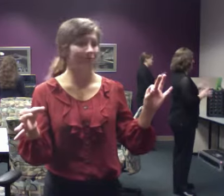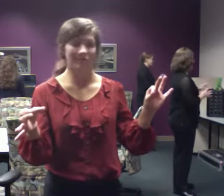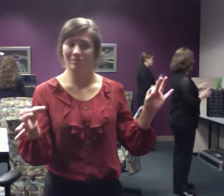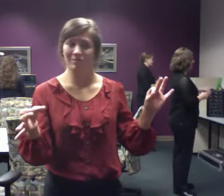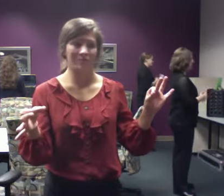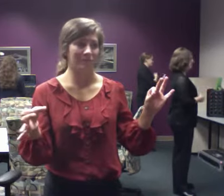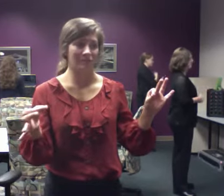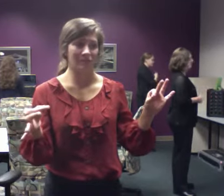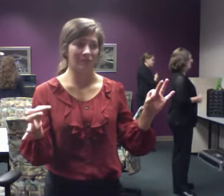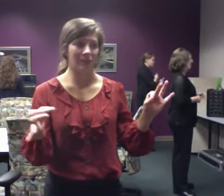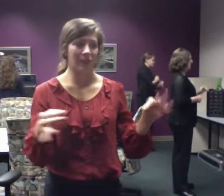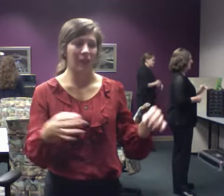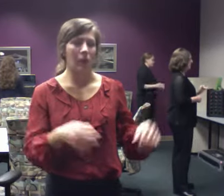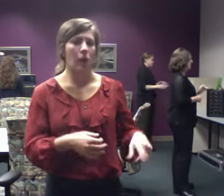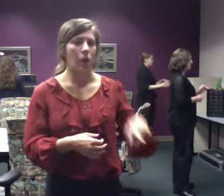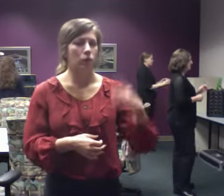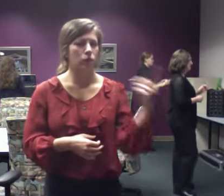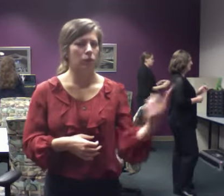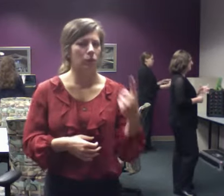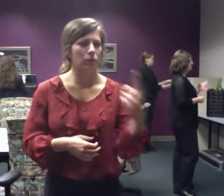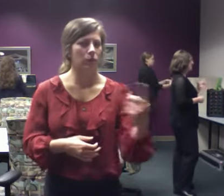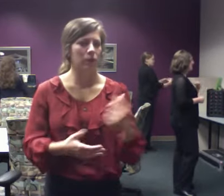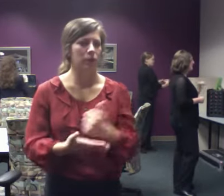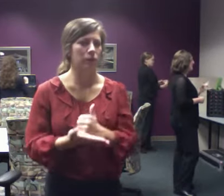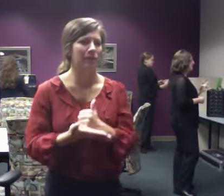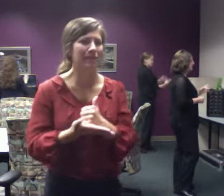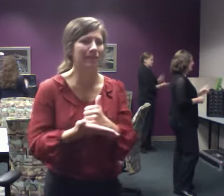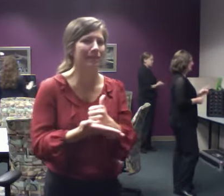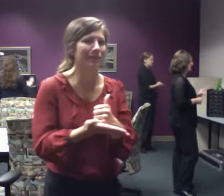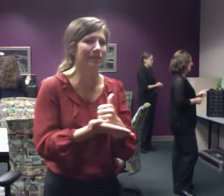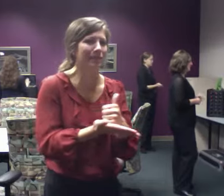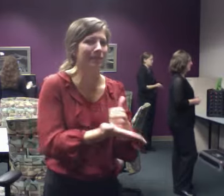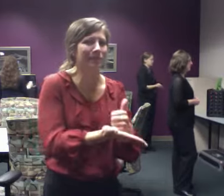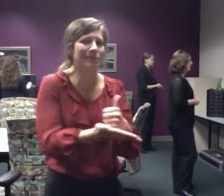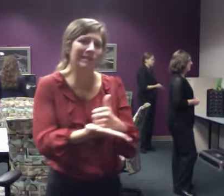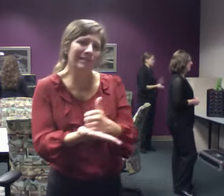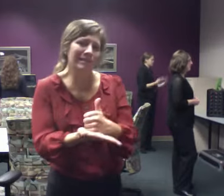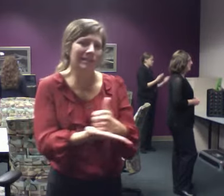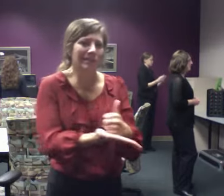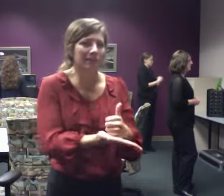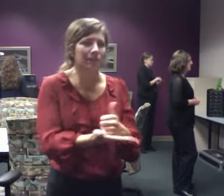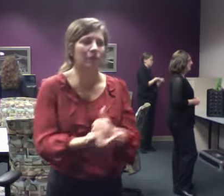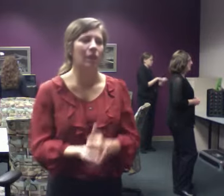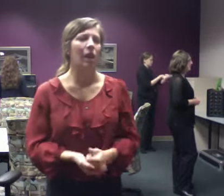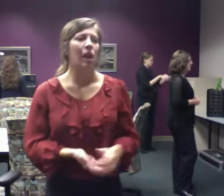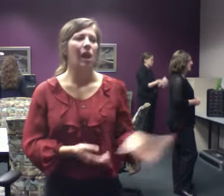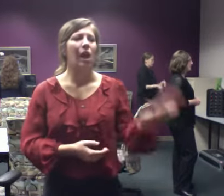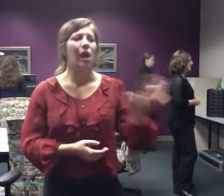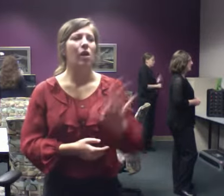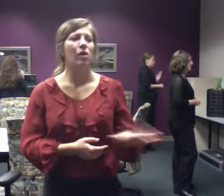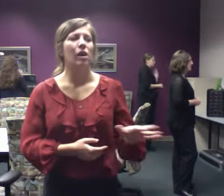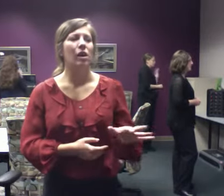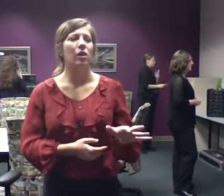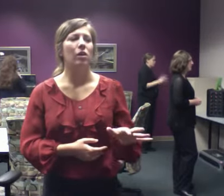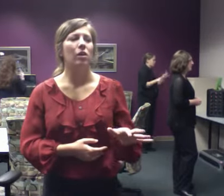in the 1980s when there would be like the Russians would take grain from